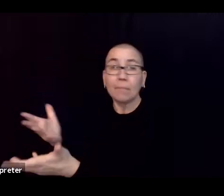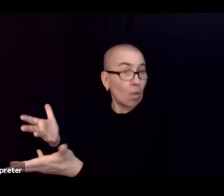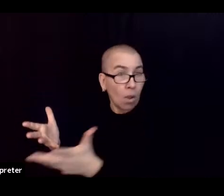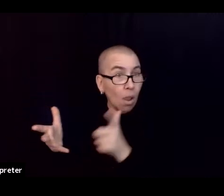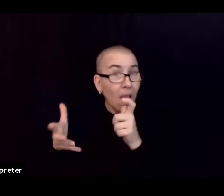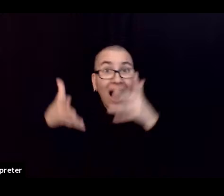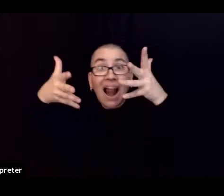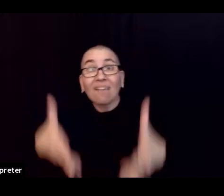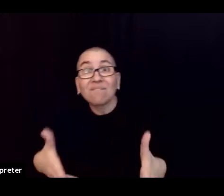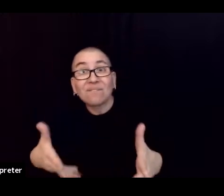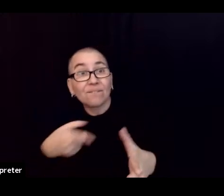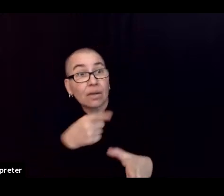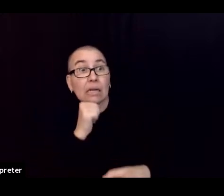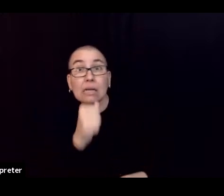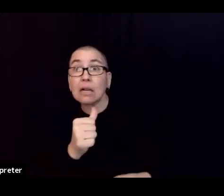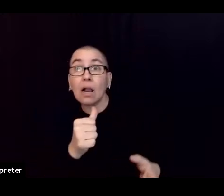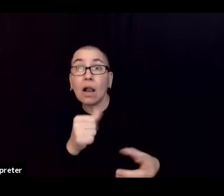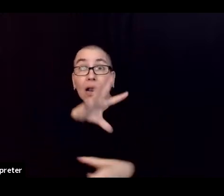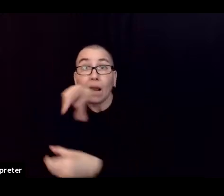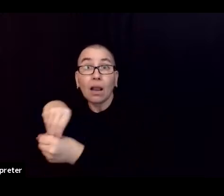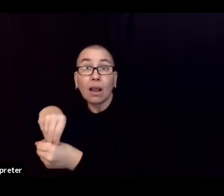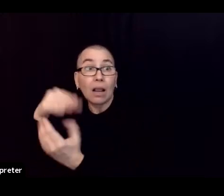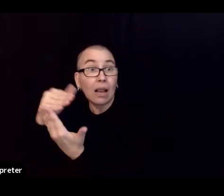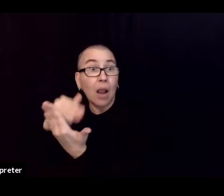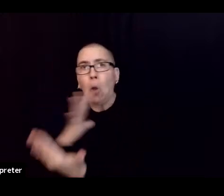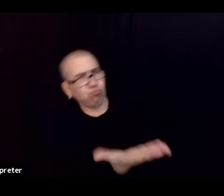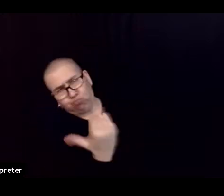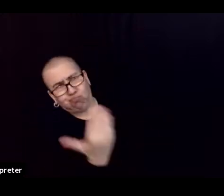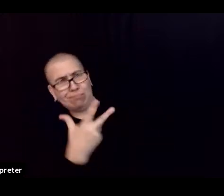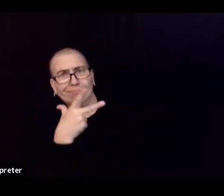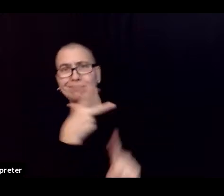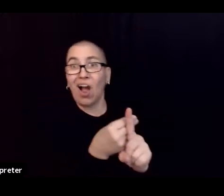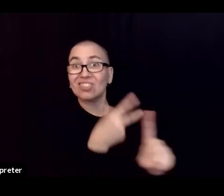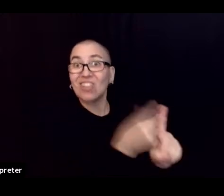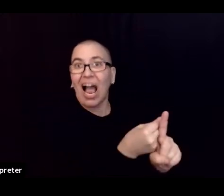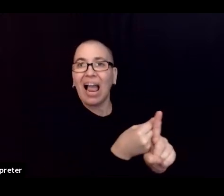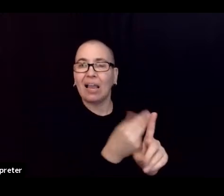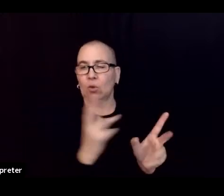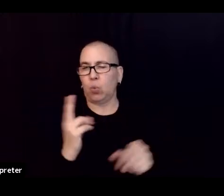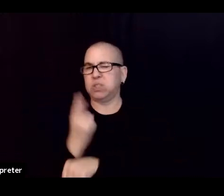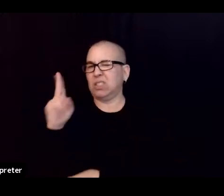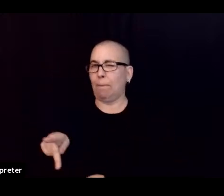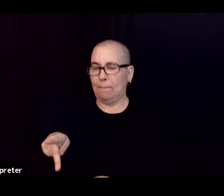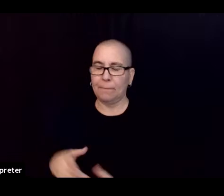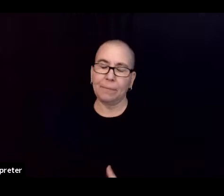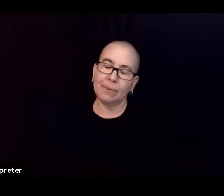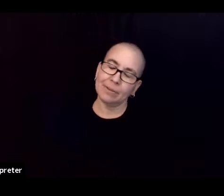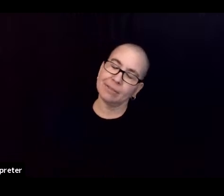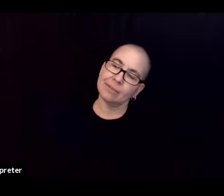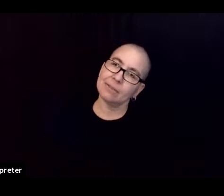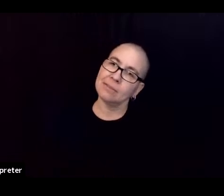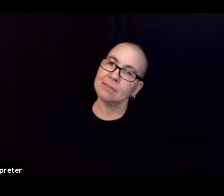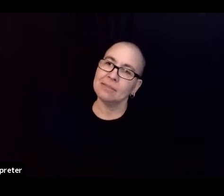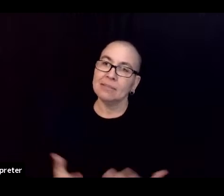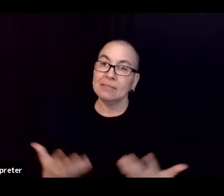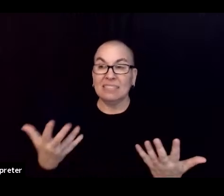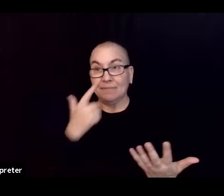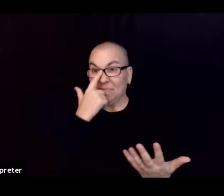much kind of influencing how we want to approach these next tiers and